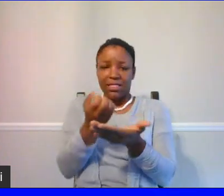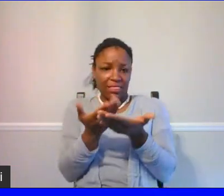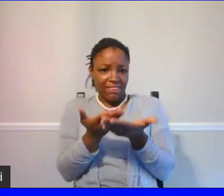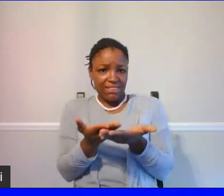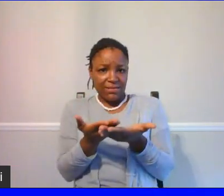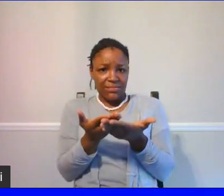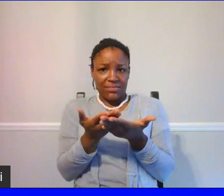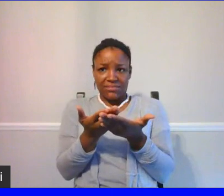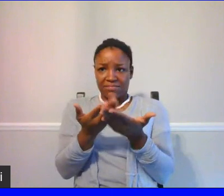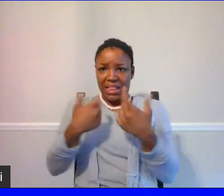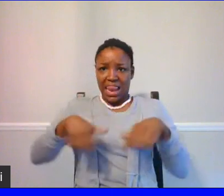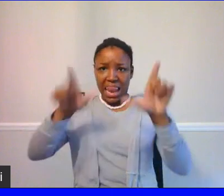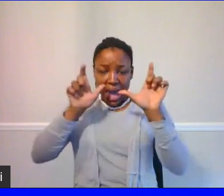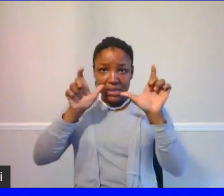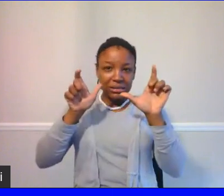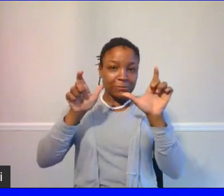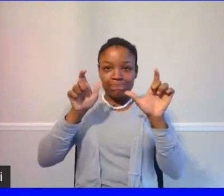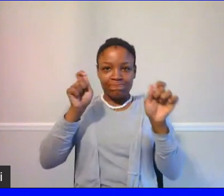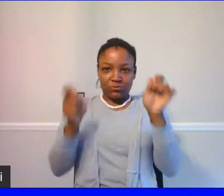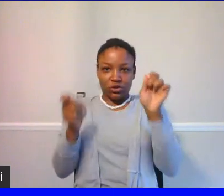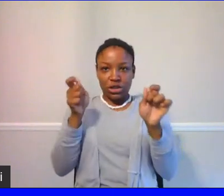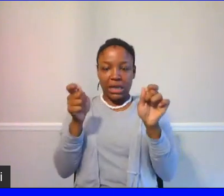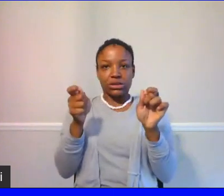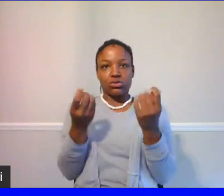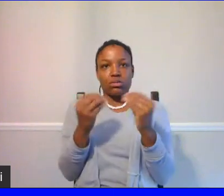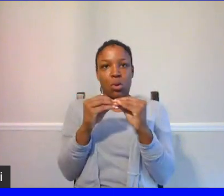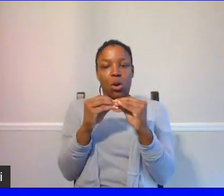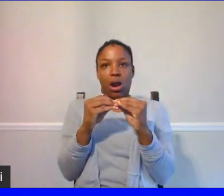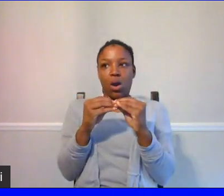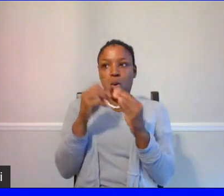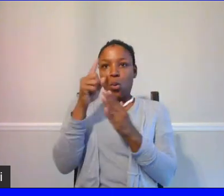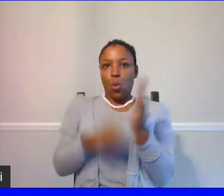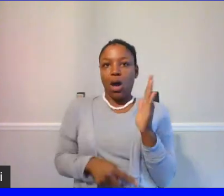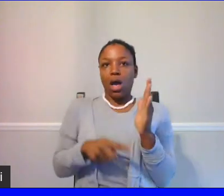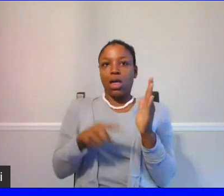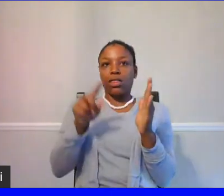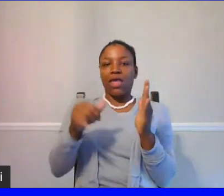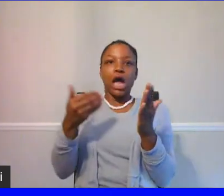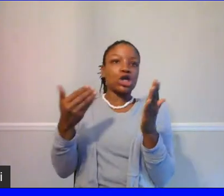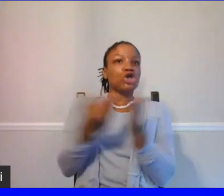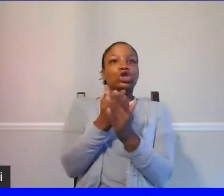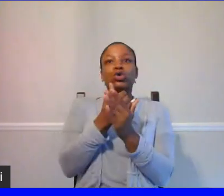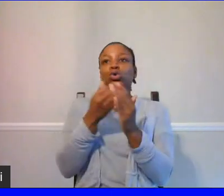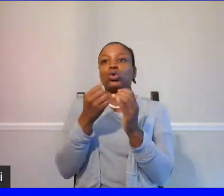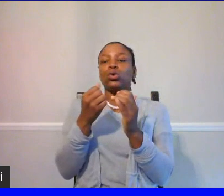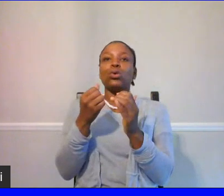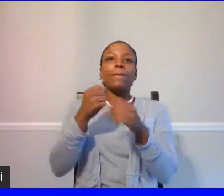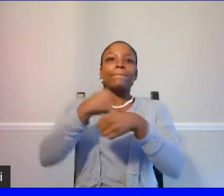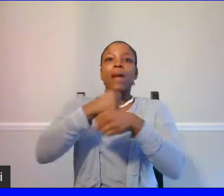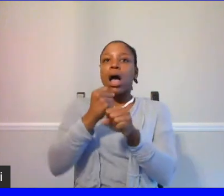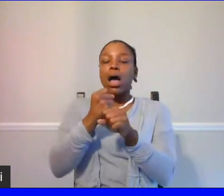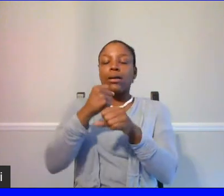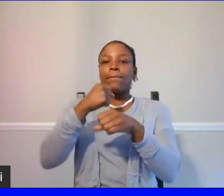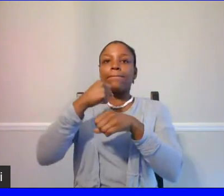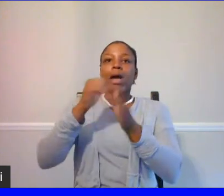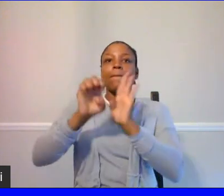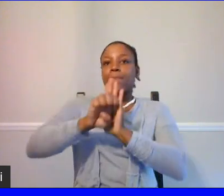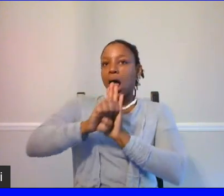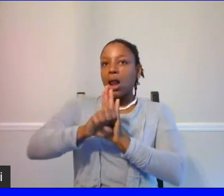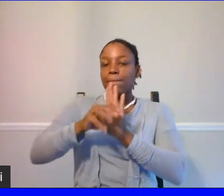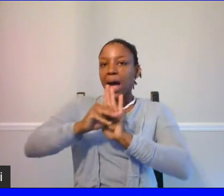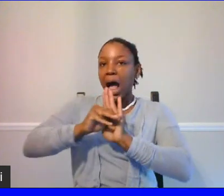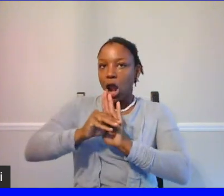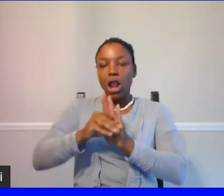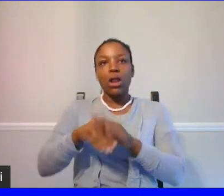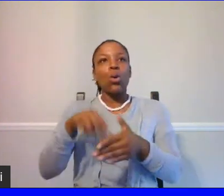this extractive model. You know, what is the regenerative model? Not to say that artists don't need funding and support